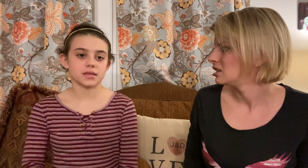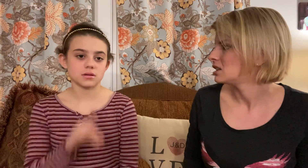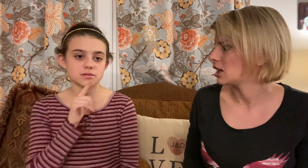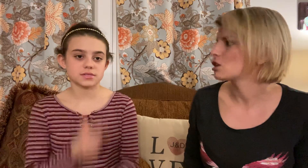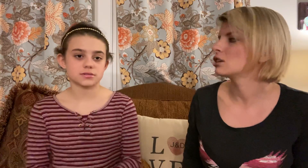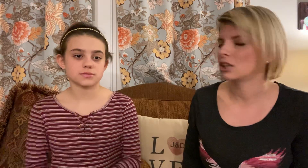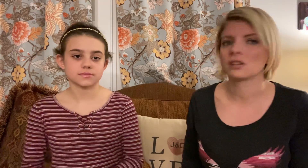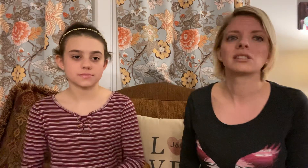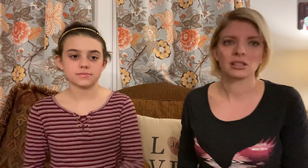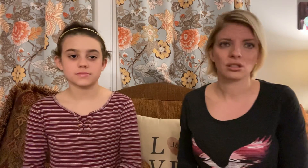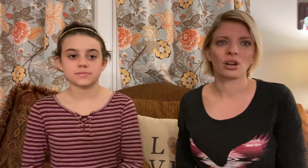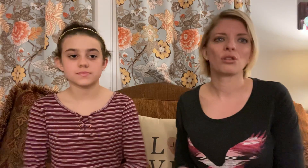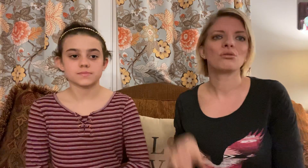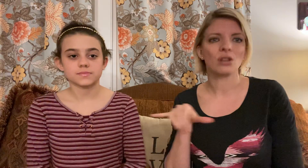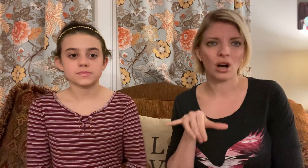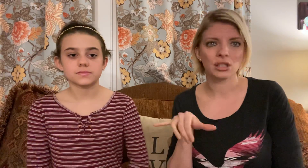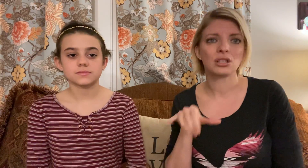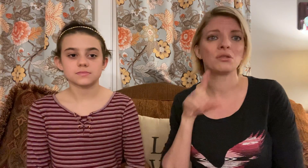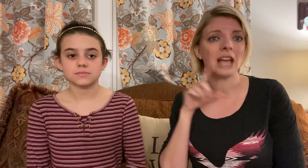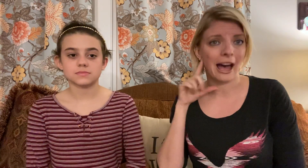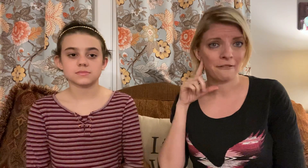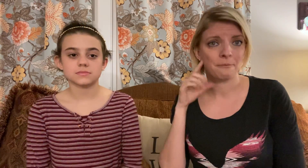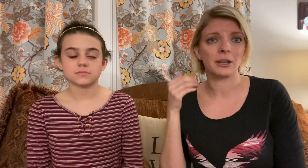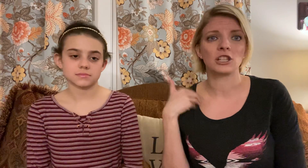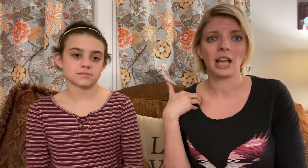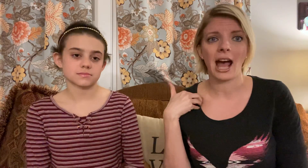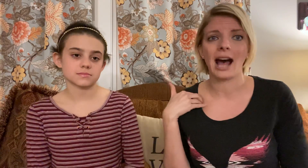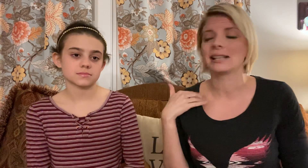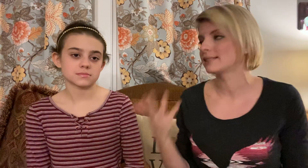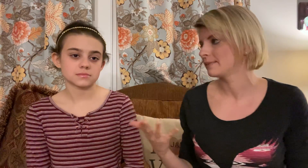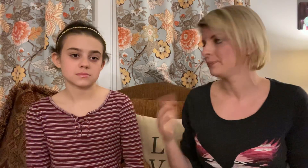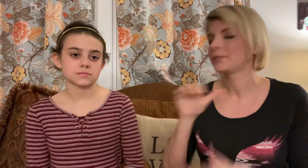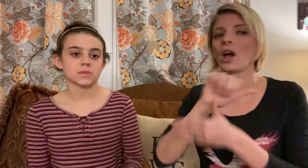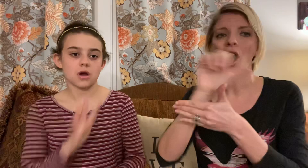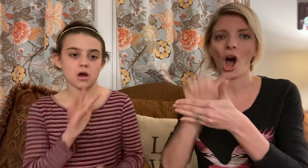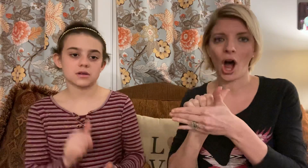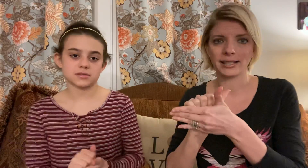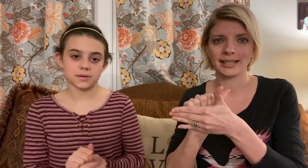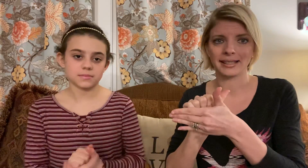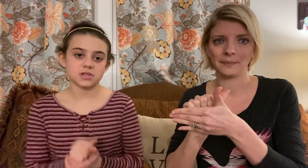That's her little sister who's also deaf, but she has autism.